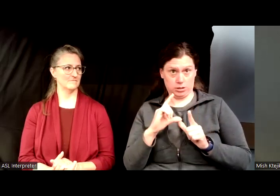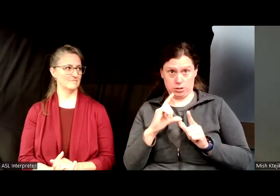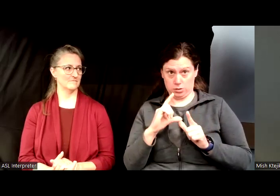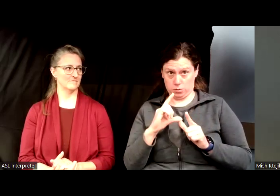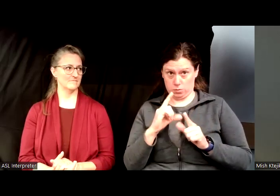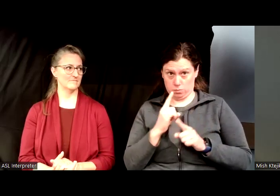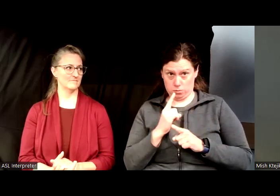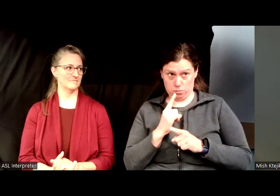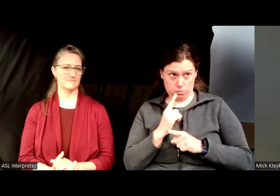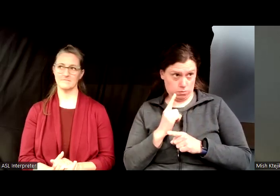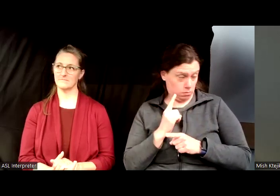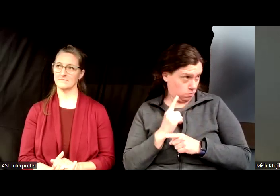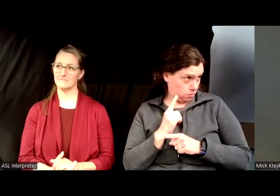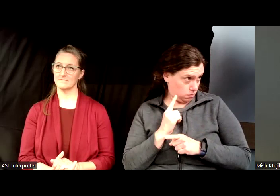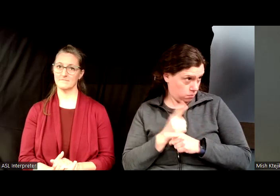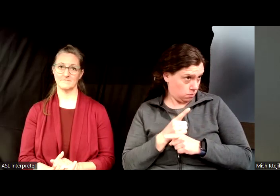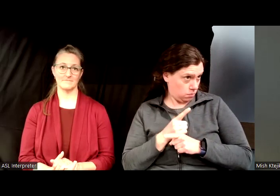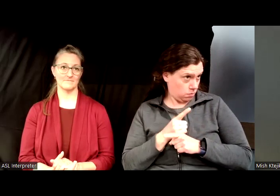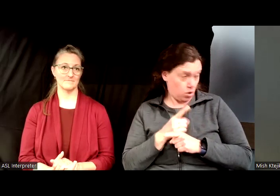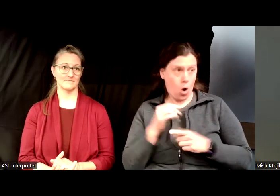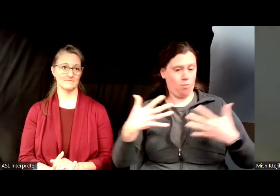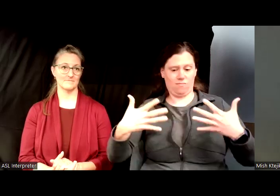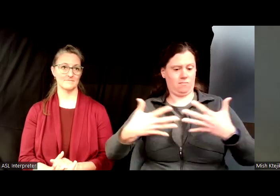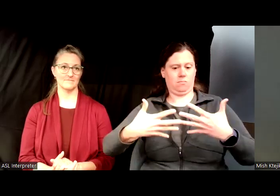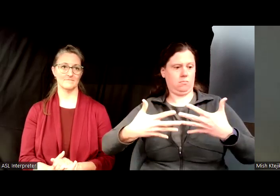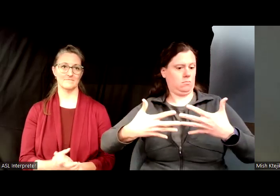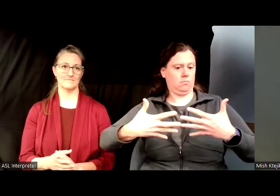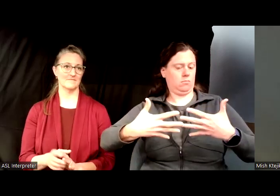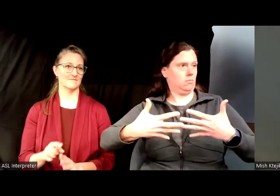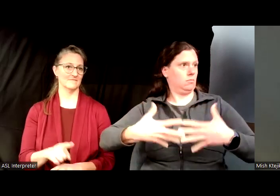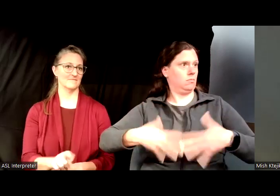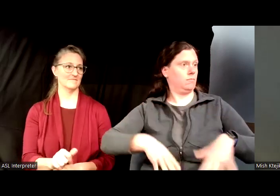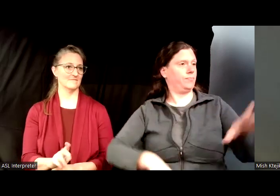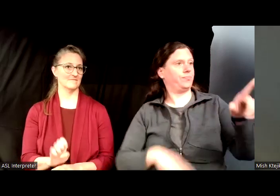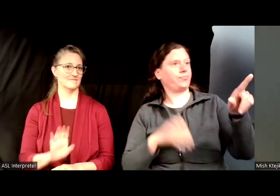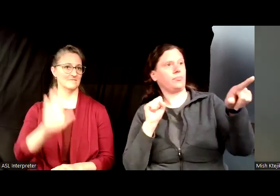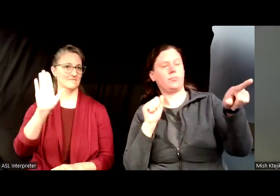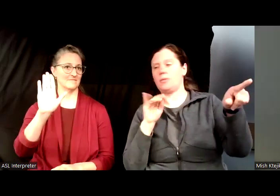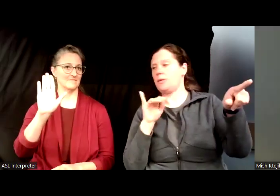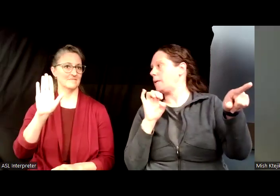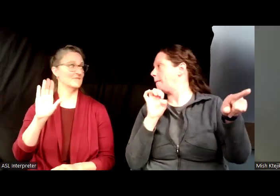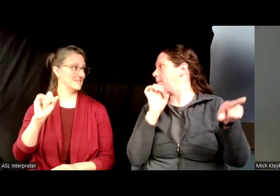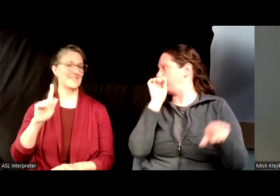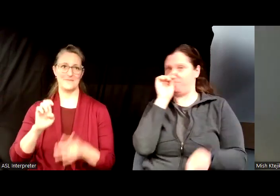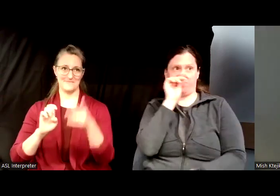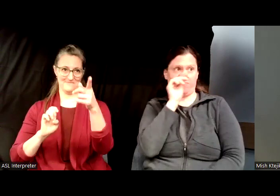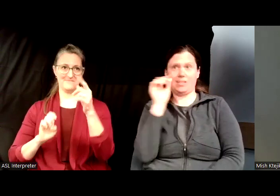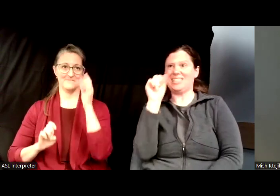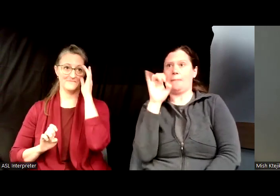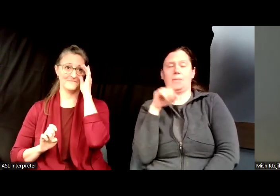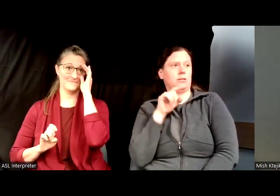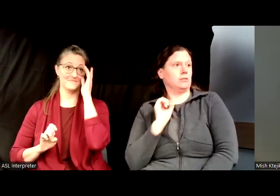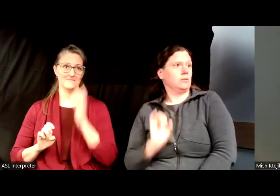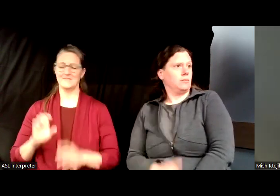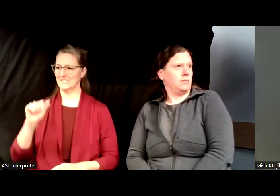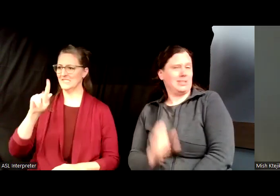5 years for the educational license. Is that correct? Or do they overlap? Sammy?